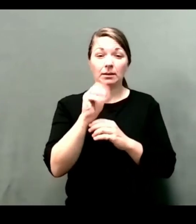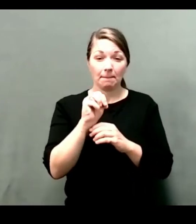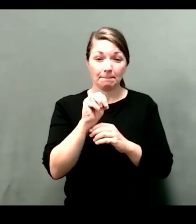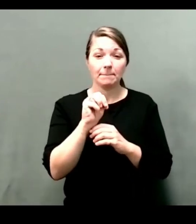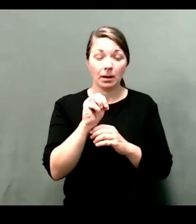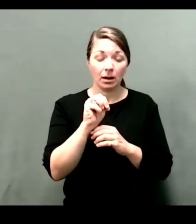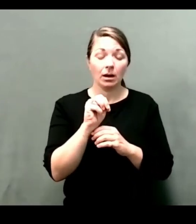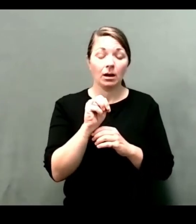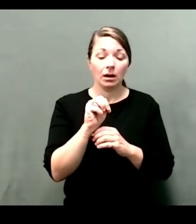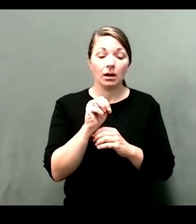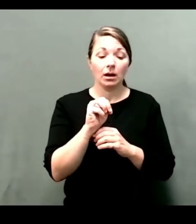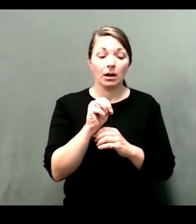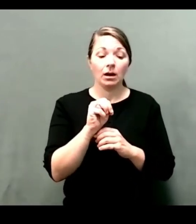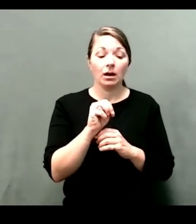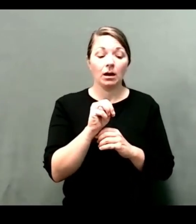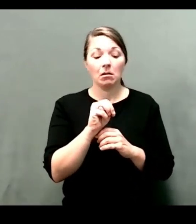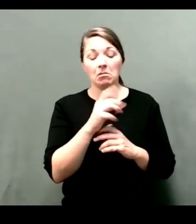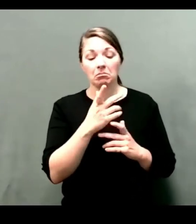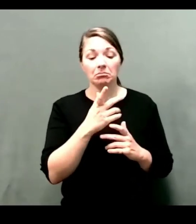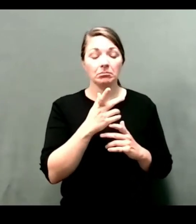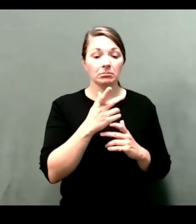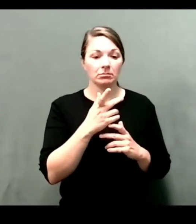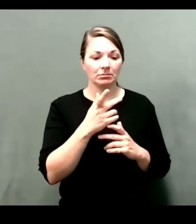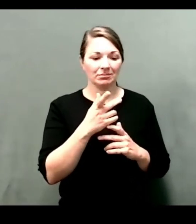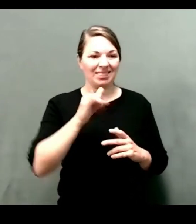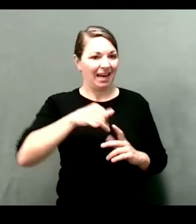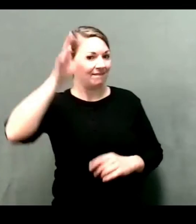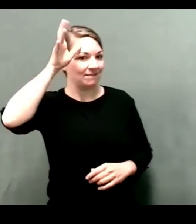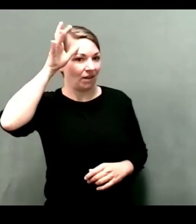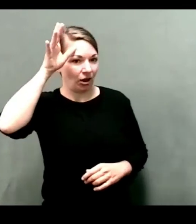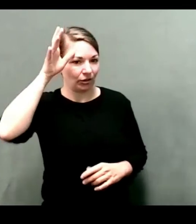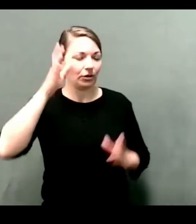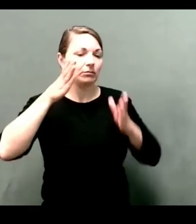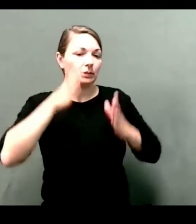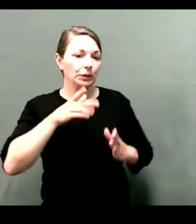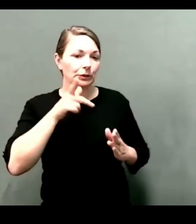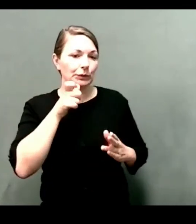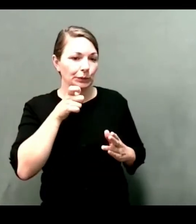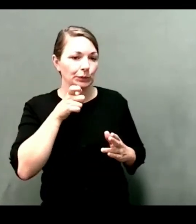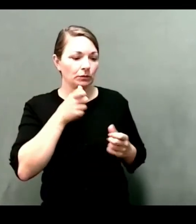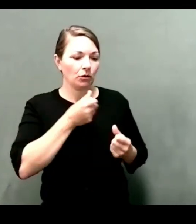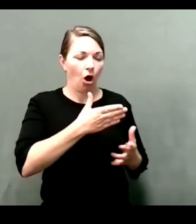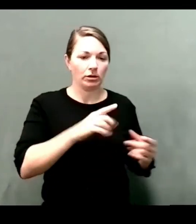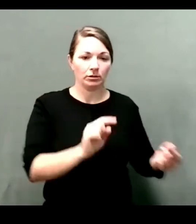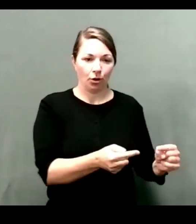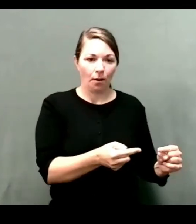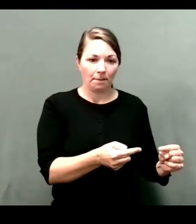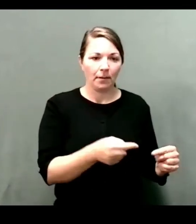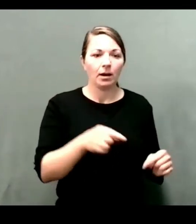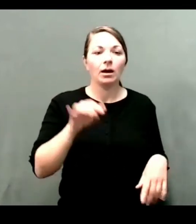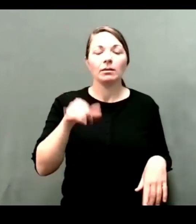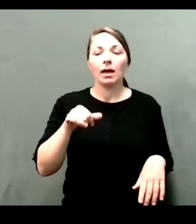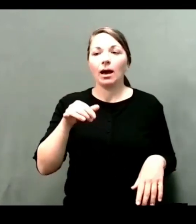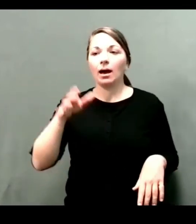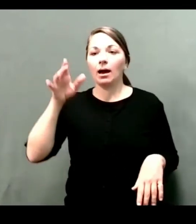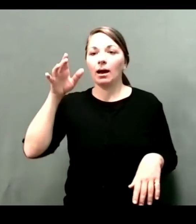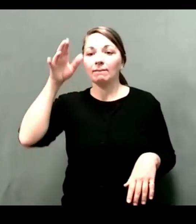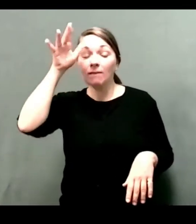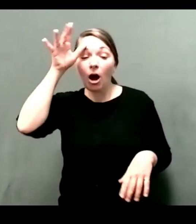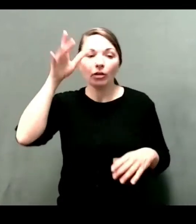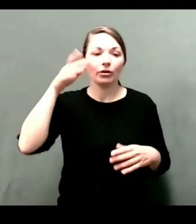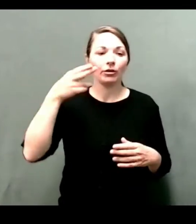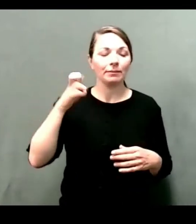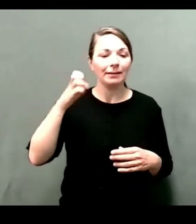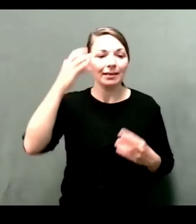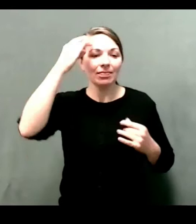in how the father in the scenario who caused harm, how he, thought about ability, how he talked about it,